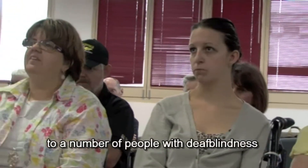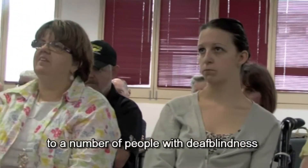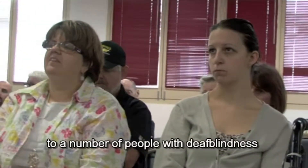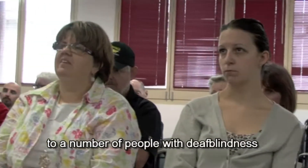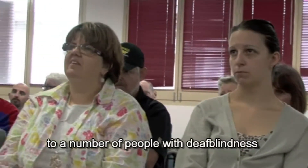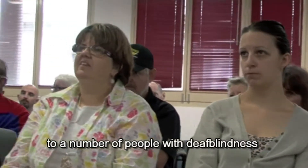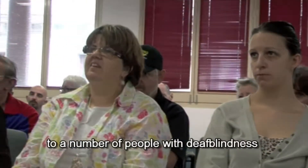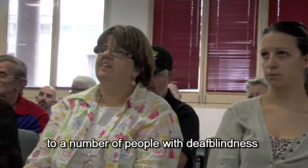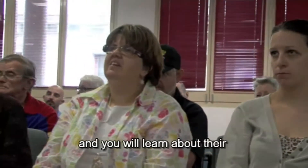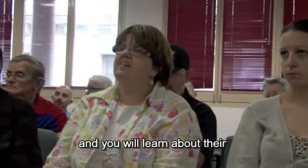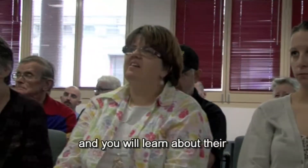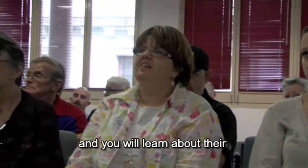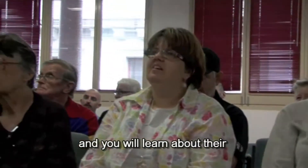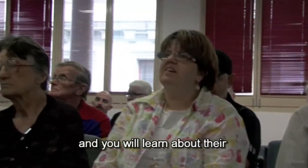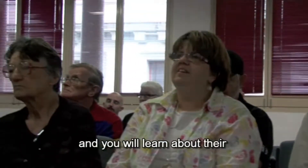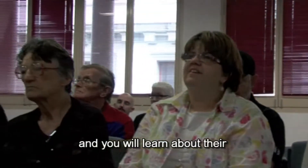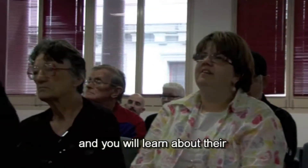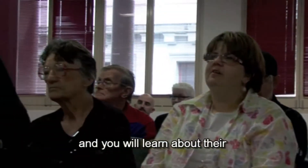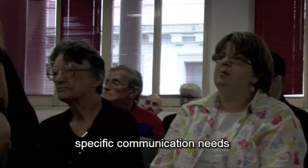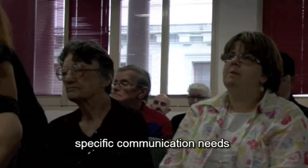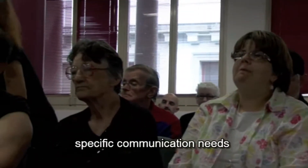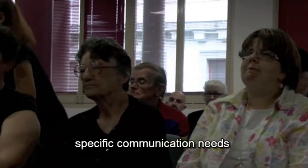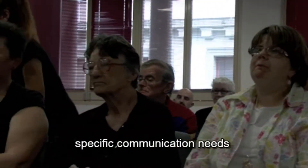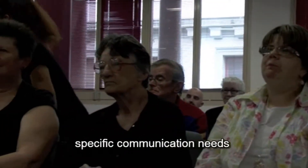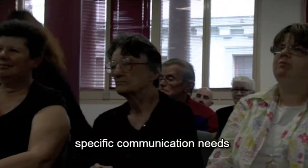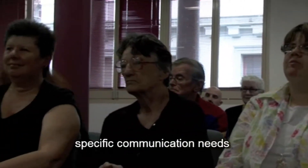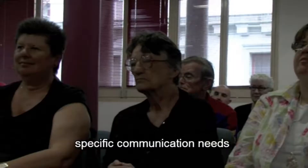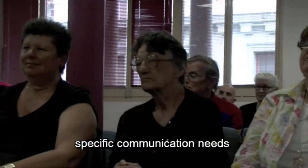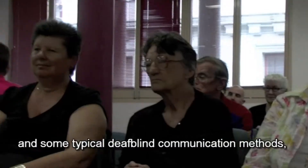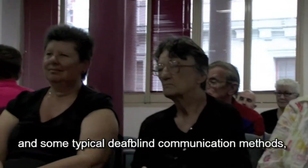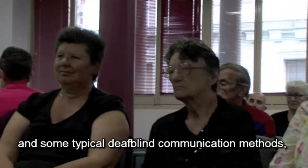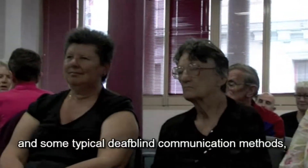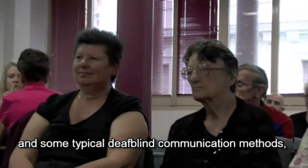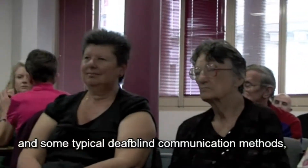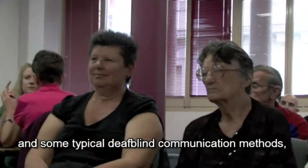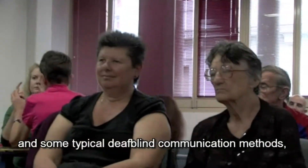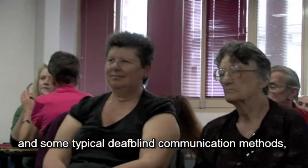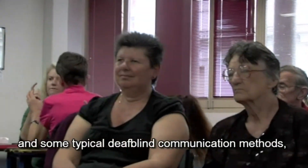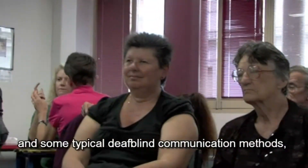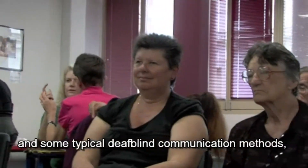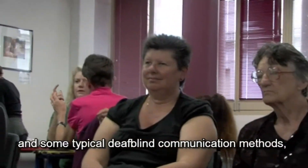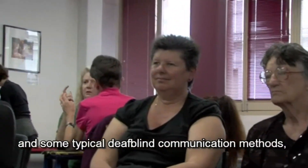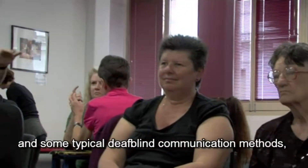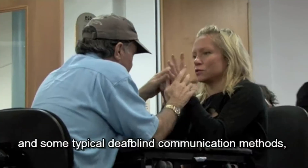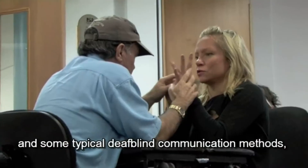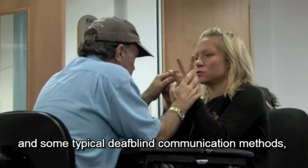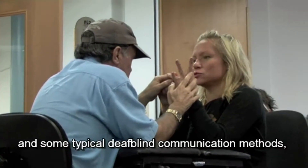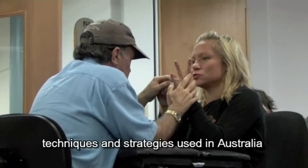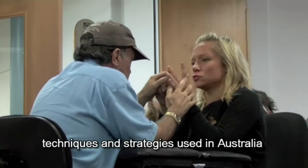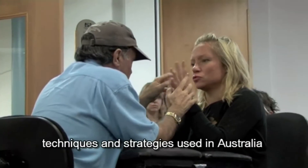with deafblindness, and you will learn about their specific communication needs and some typical deafblind communication methods,